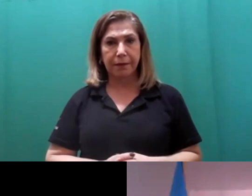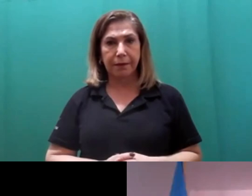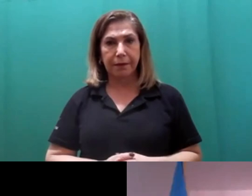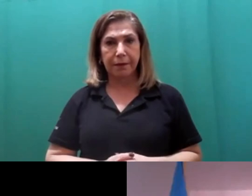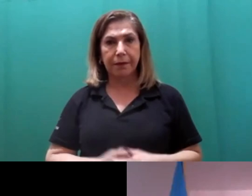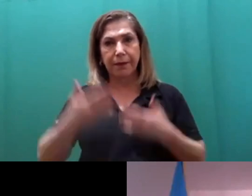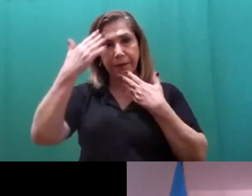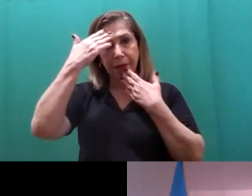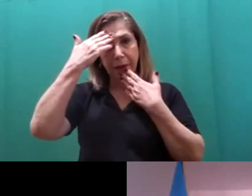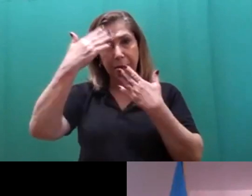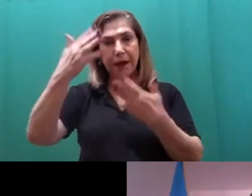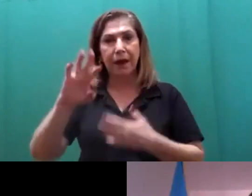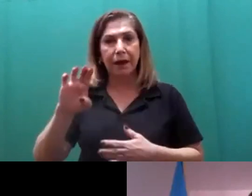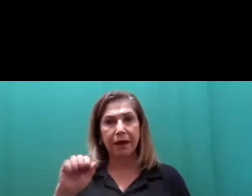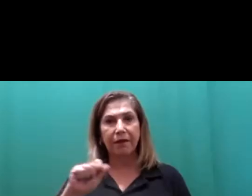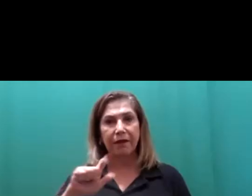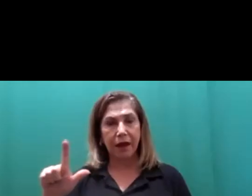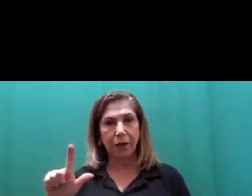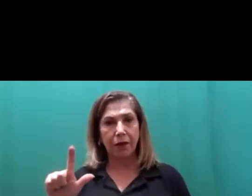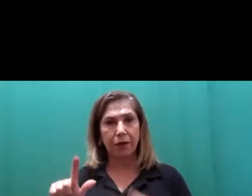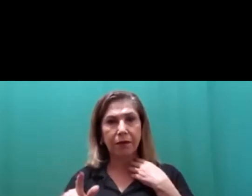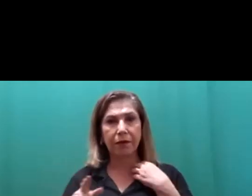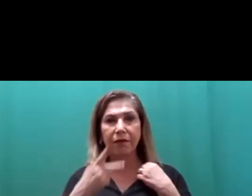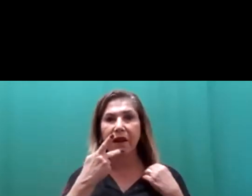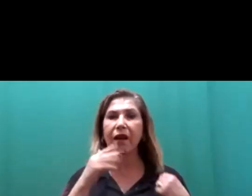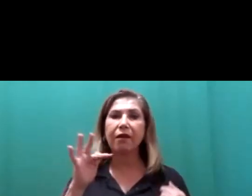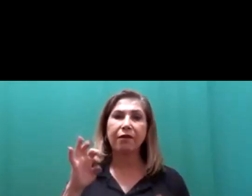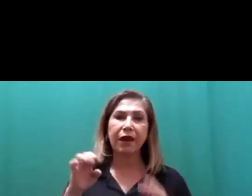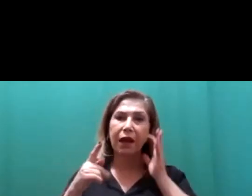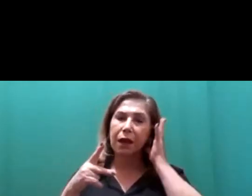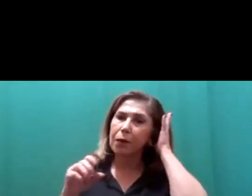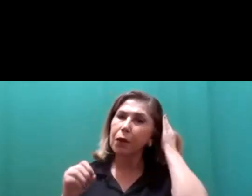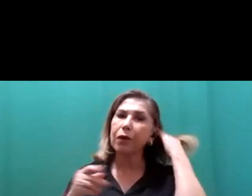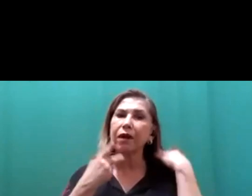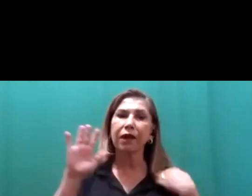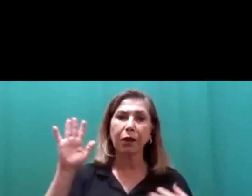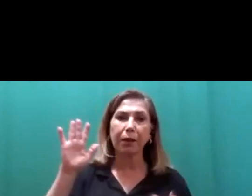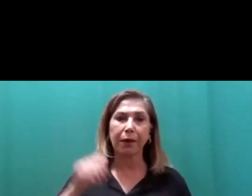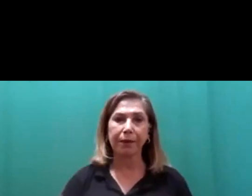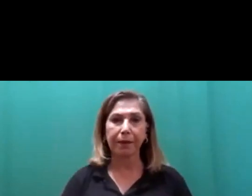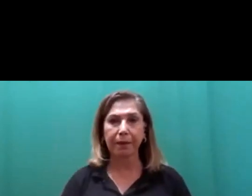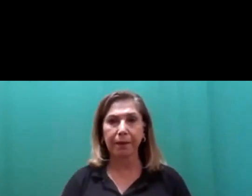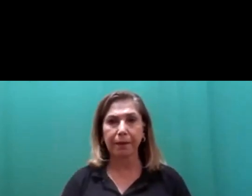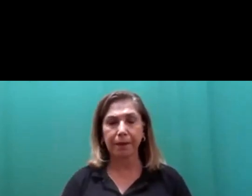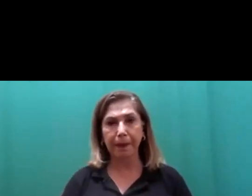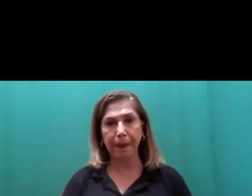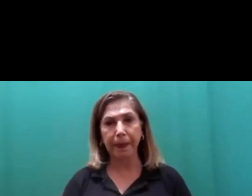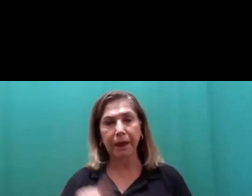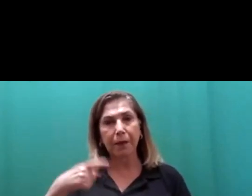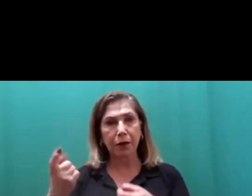Obrigada, Rafael. Acho que o Filipe levantou a mão, Natália. Aí depois voltamos na